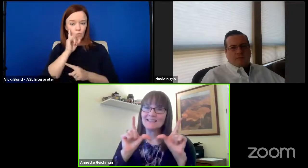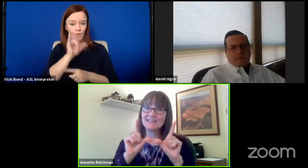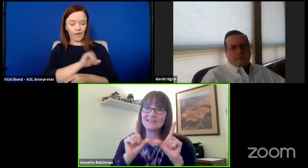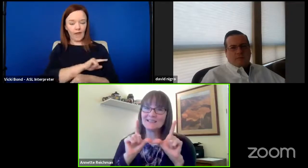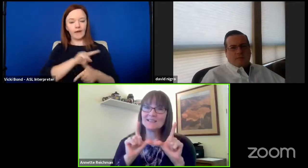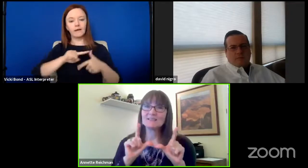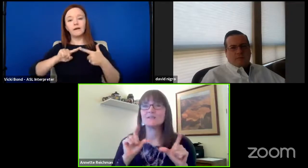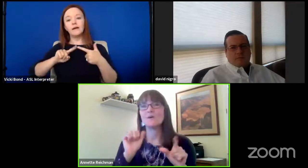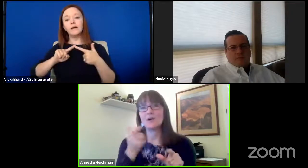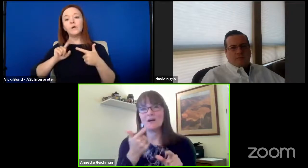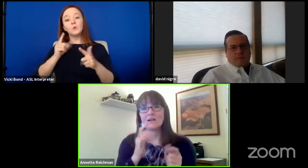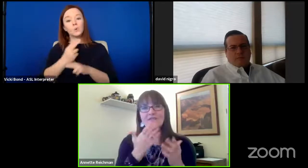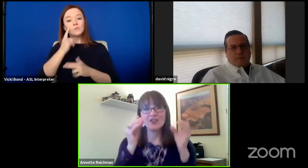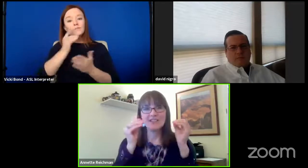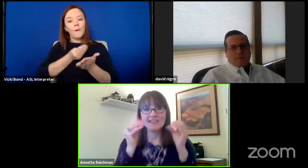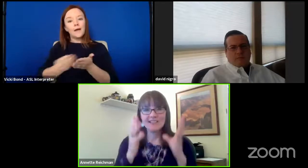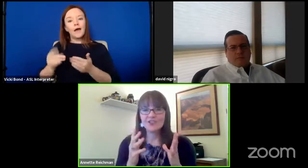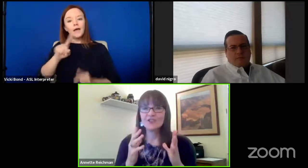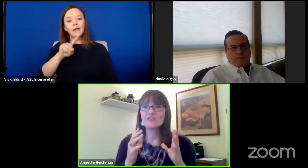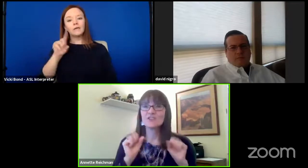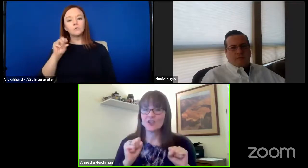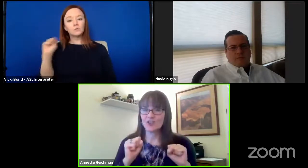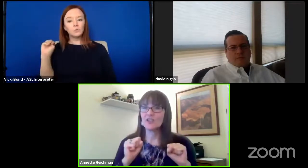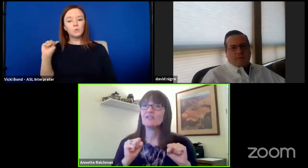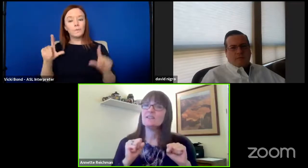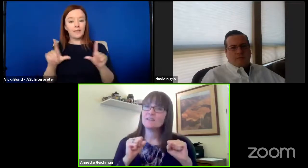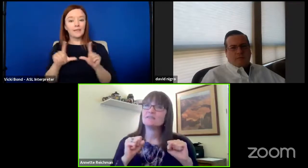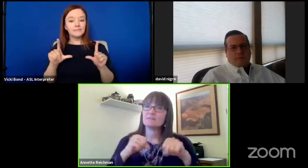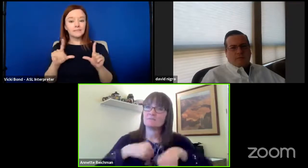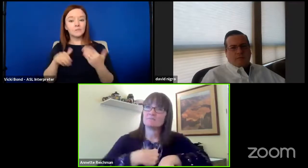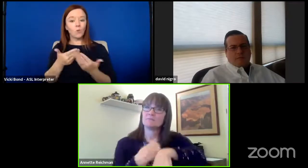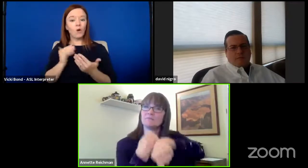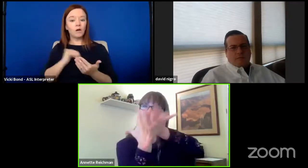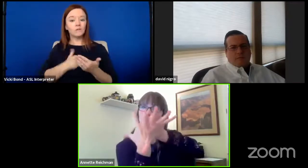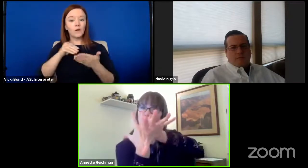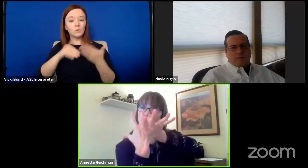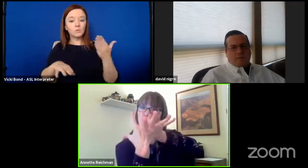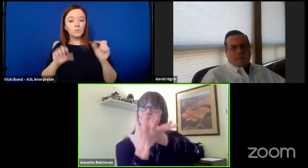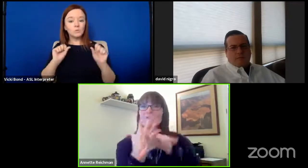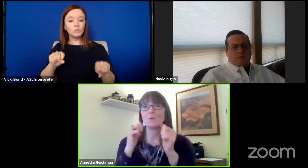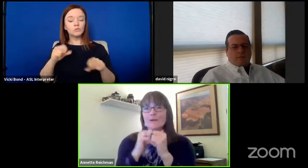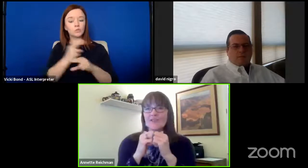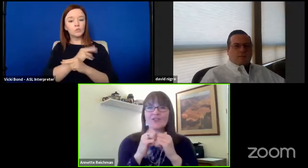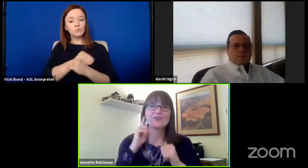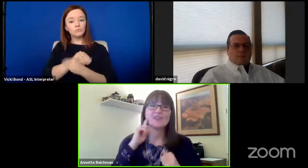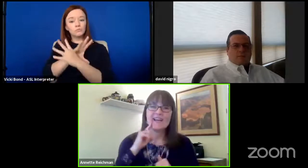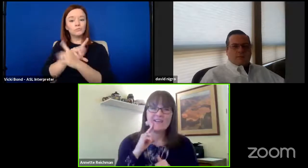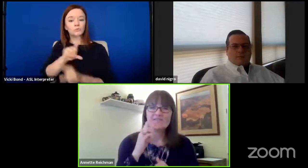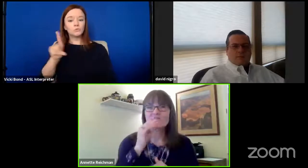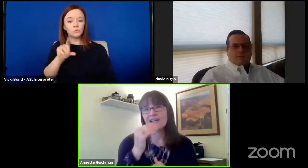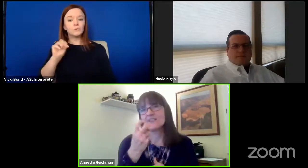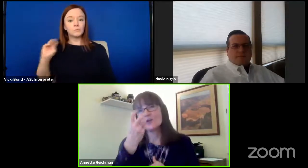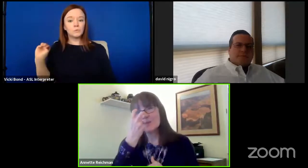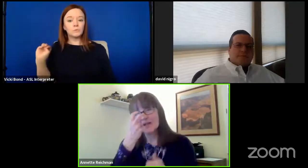Zoom licensing so all of our teachers could Zoom with their deaf and their